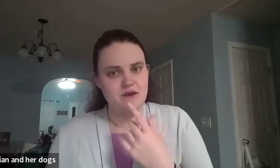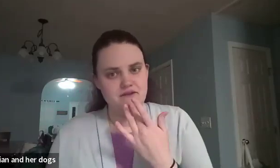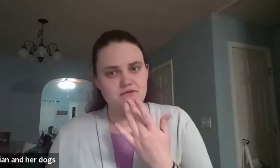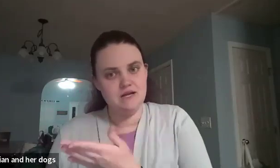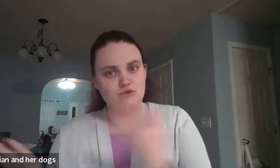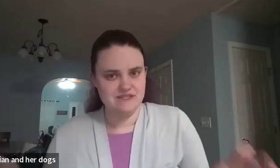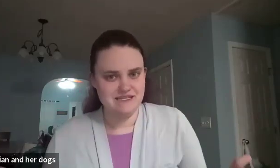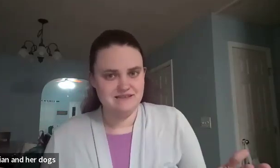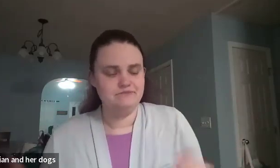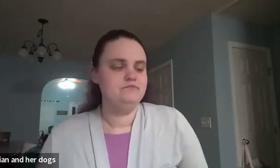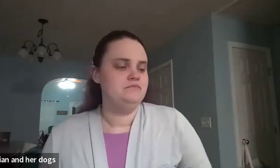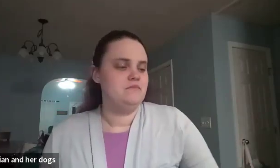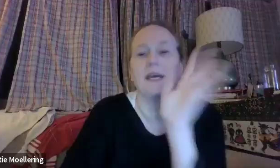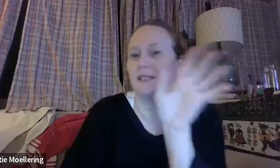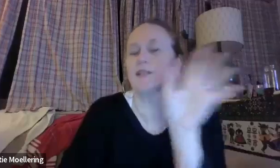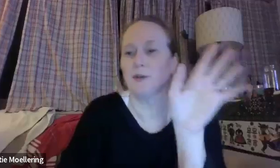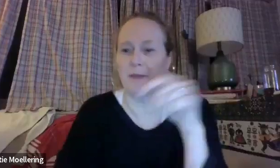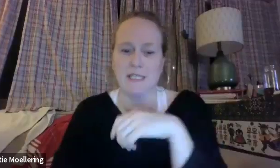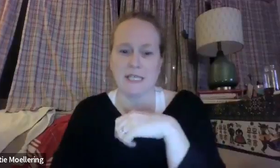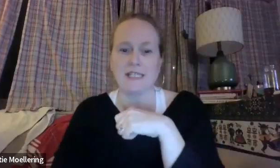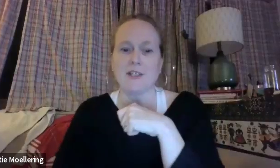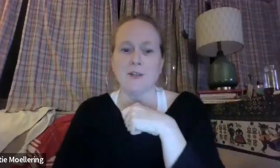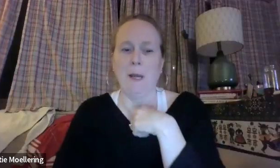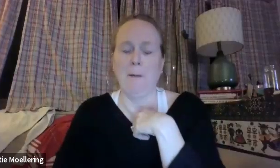is my favorite animal is this. Yes, that totally makes sense that you're